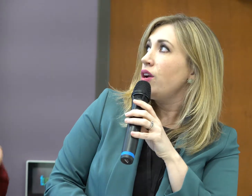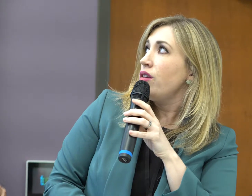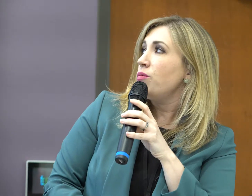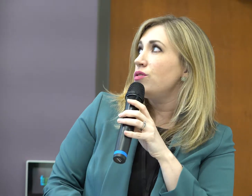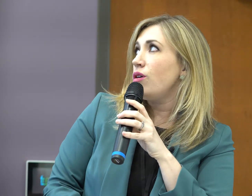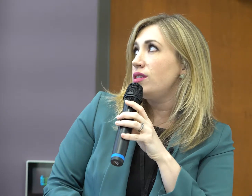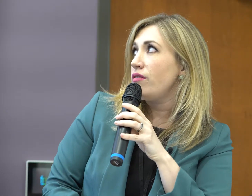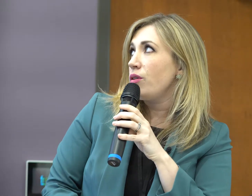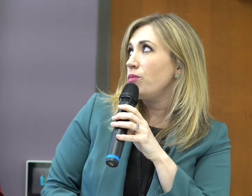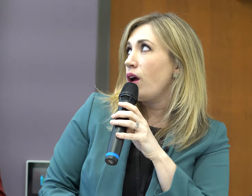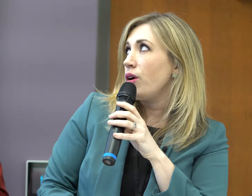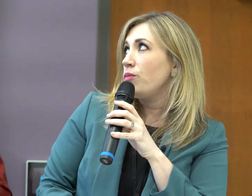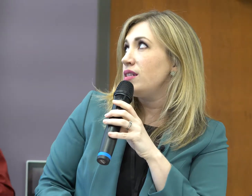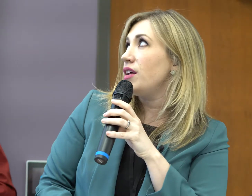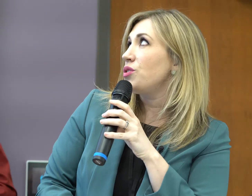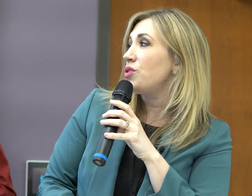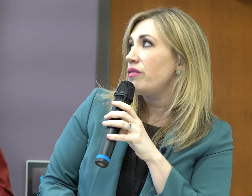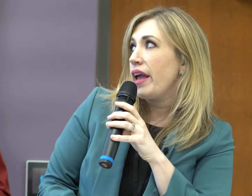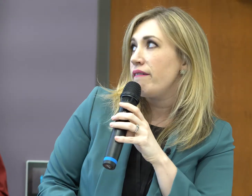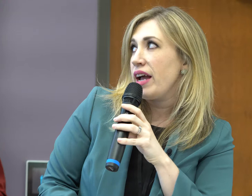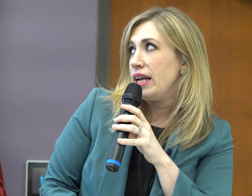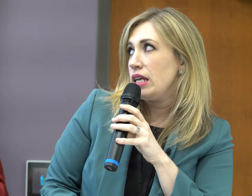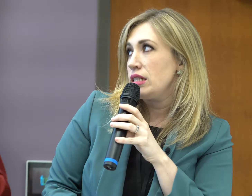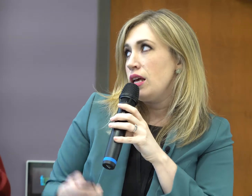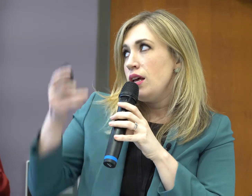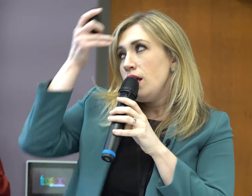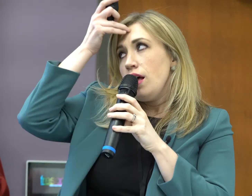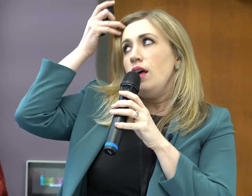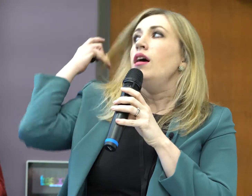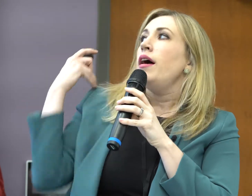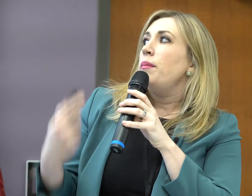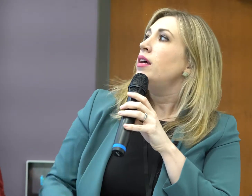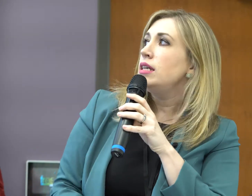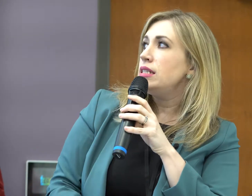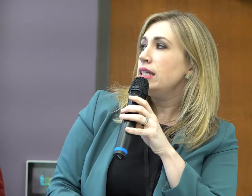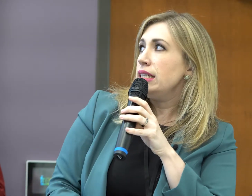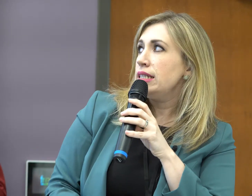So here are the results of our residential survey findings.